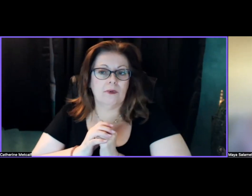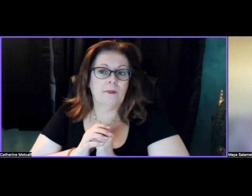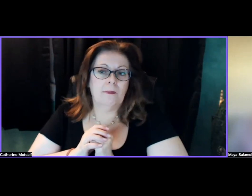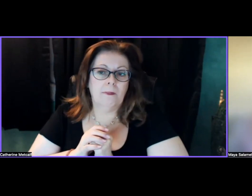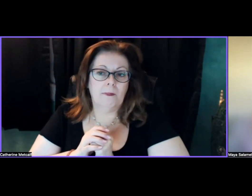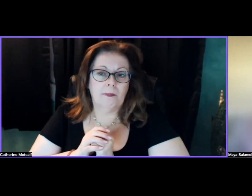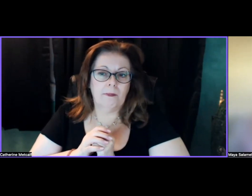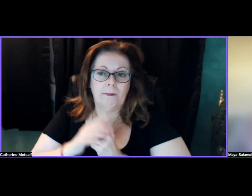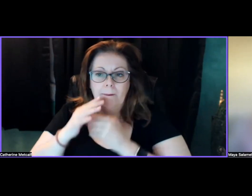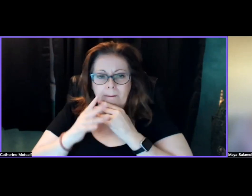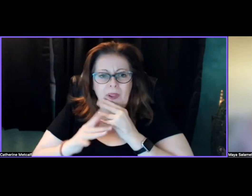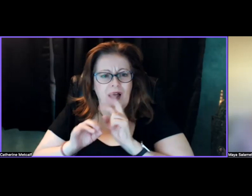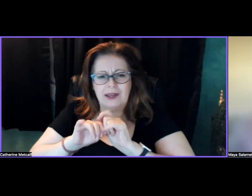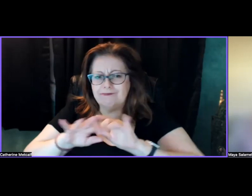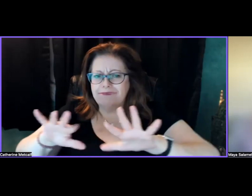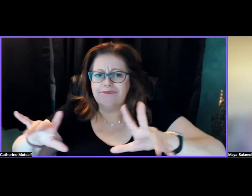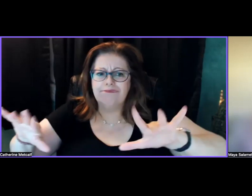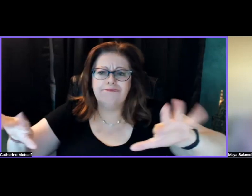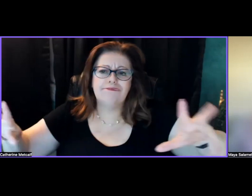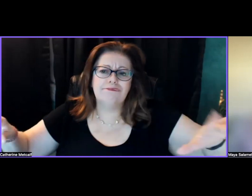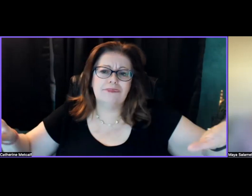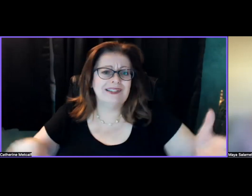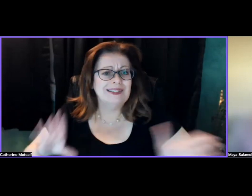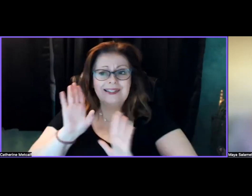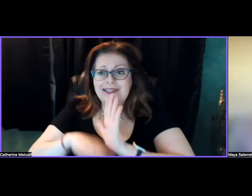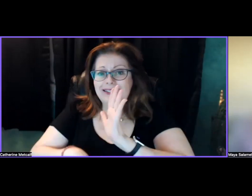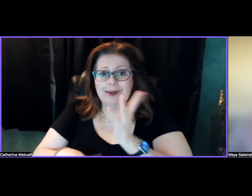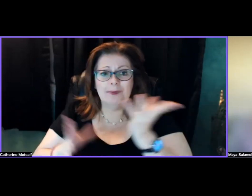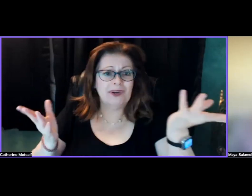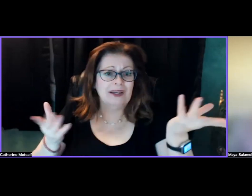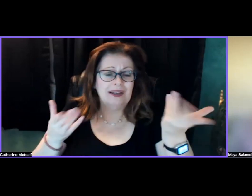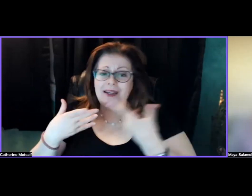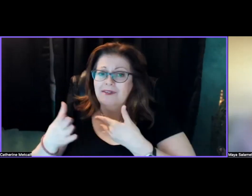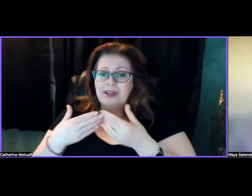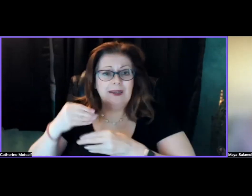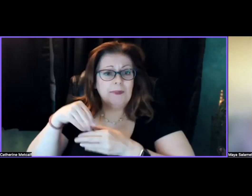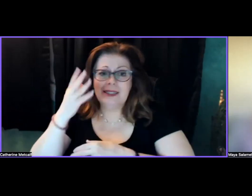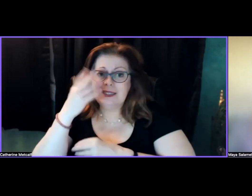And my blood is everywhere, and cheap, even in my feet.